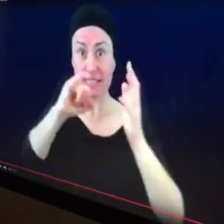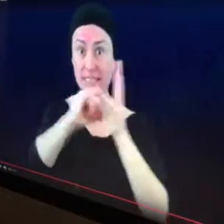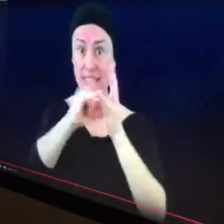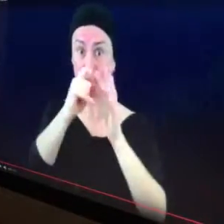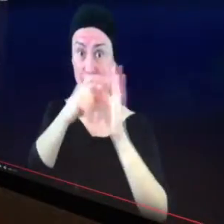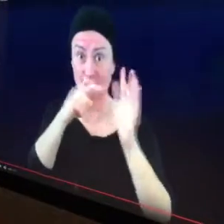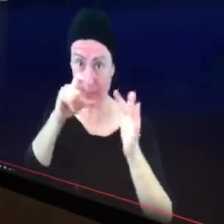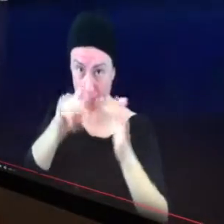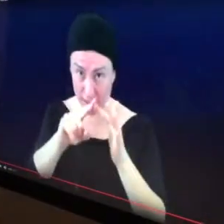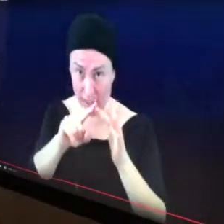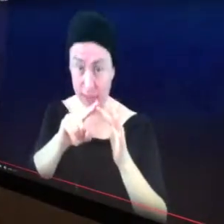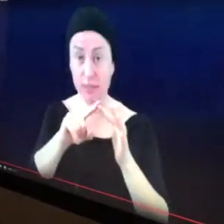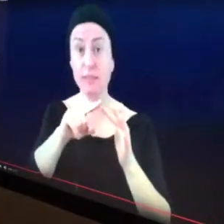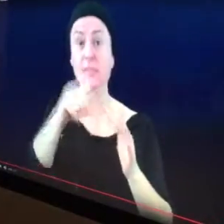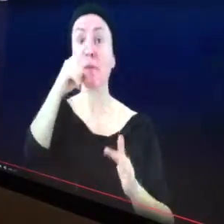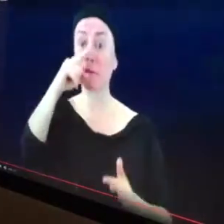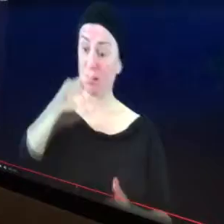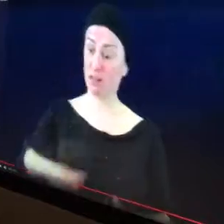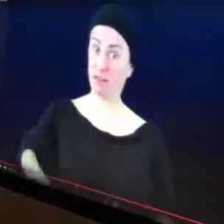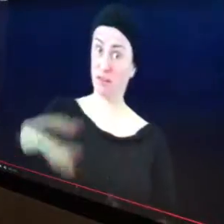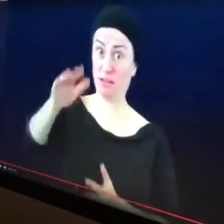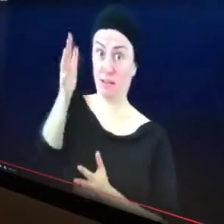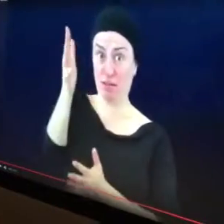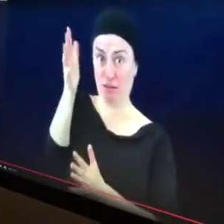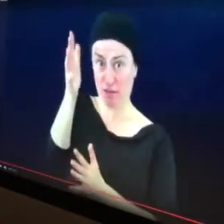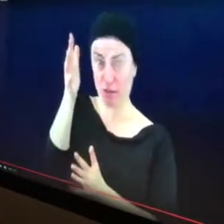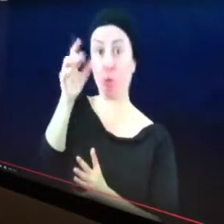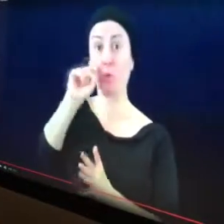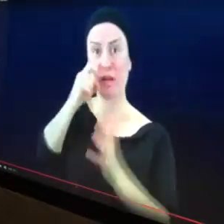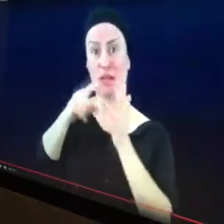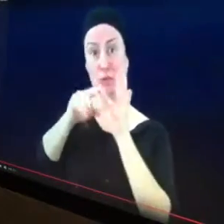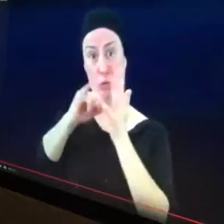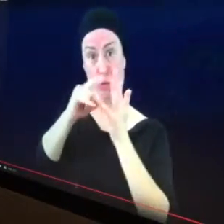I've now finished describing to you all of these various uses of space. People who are